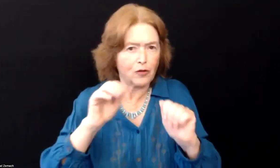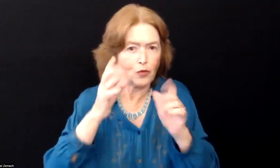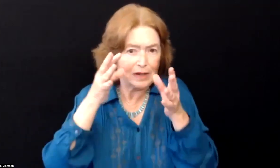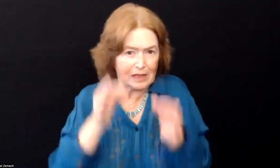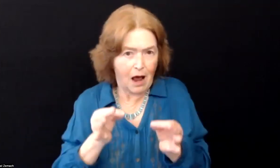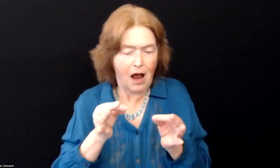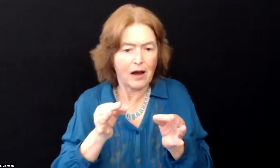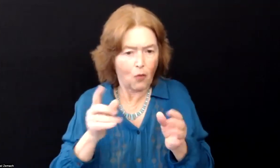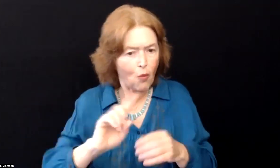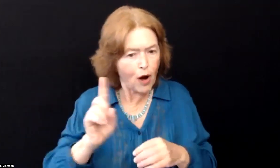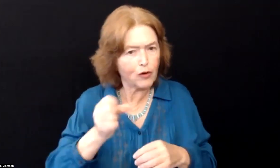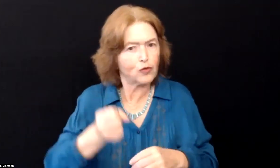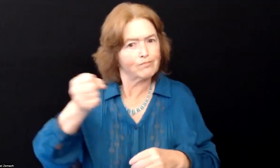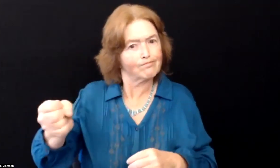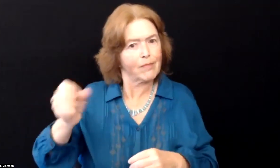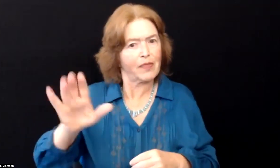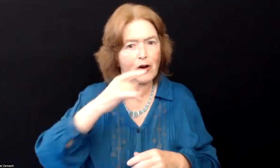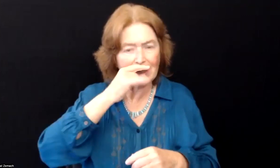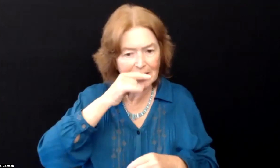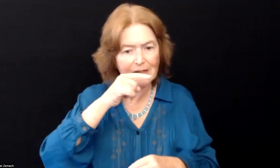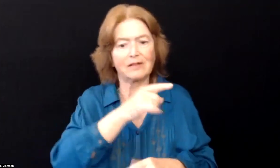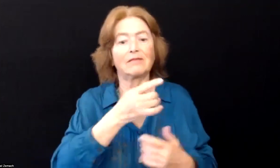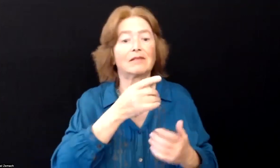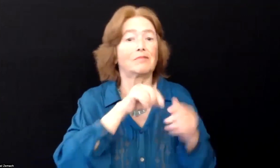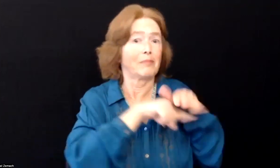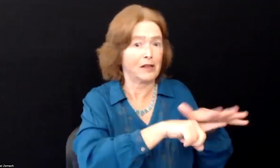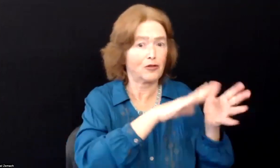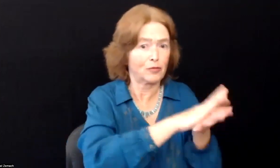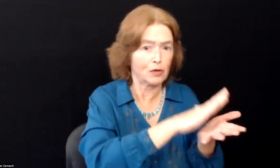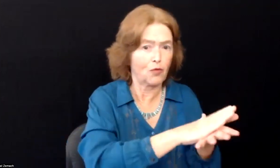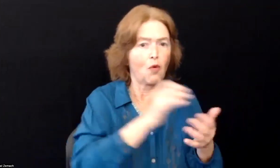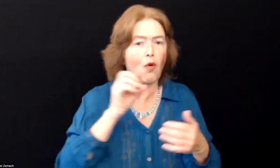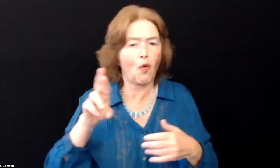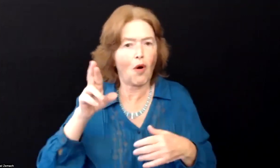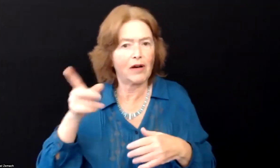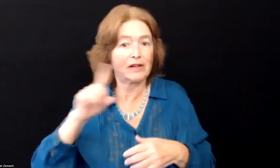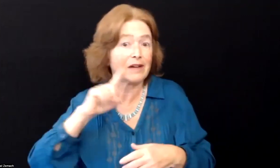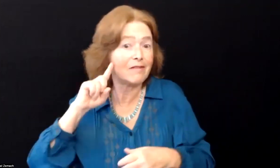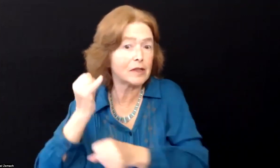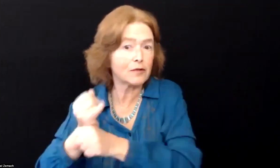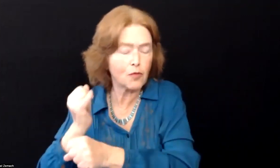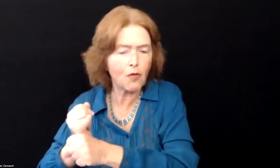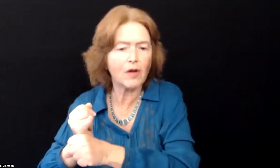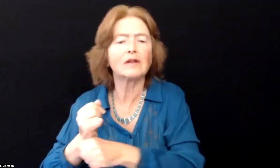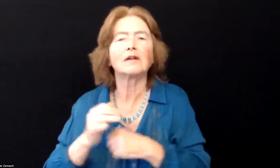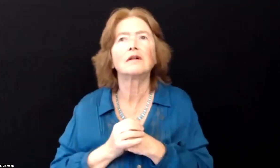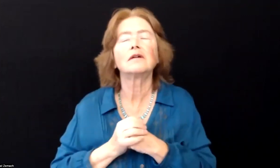who are trying to decide where to place their kid, whether to have